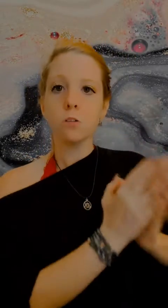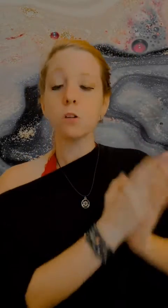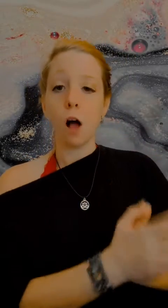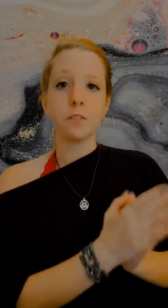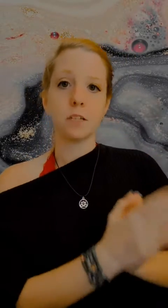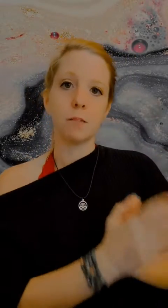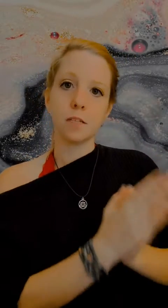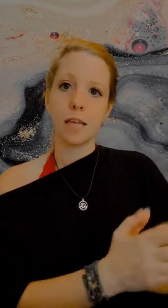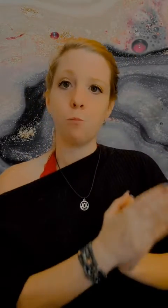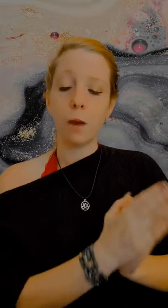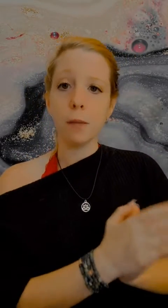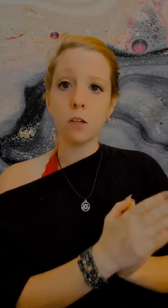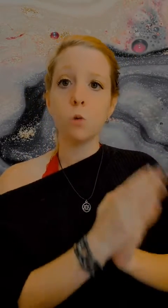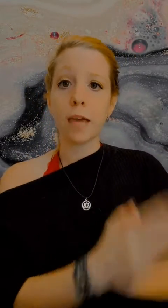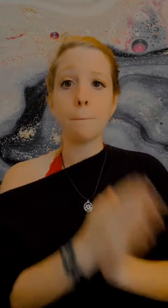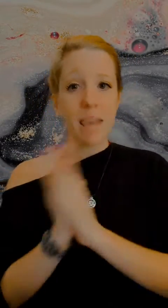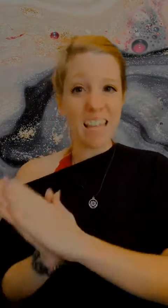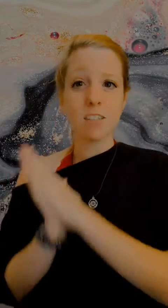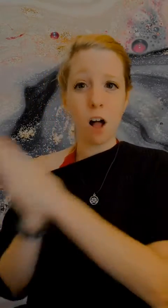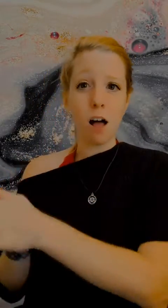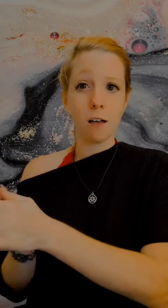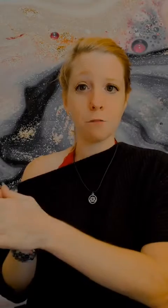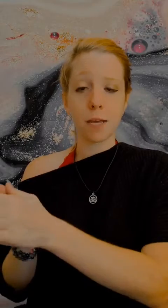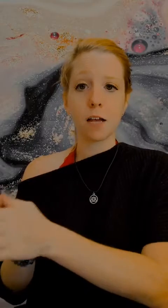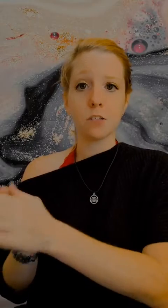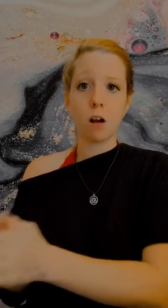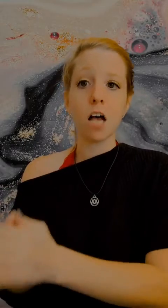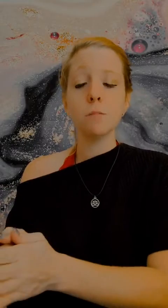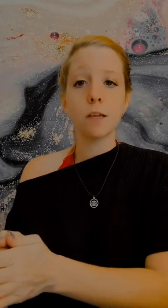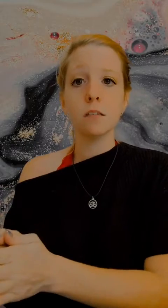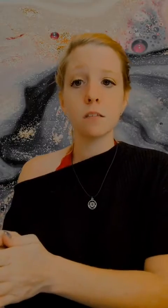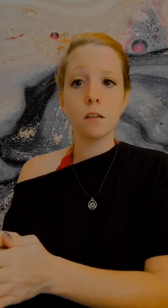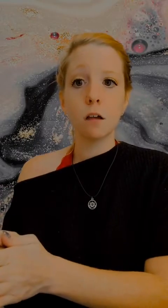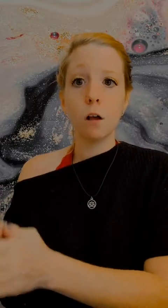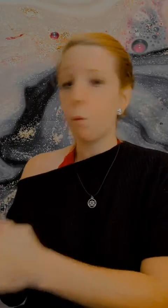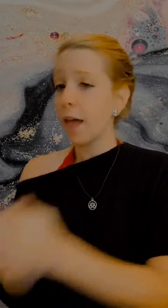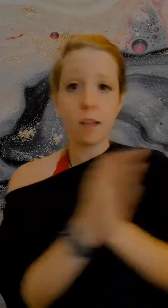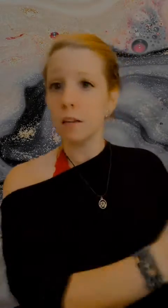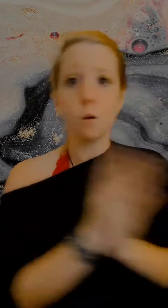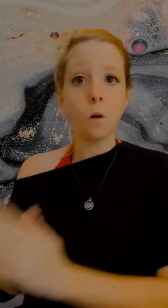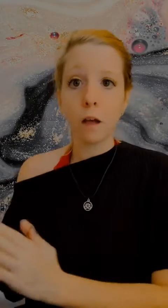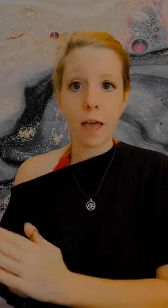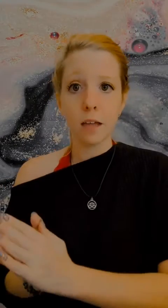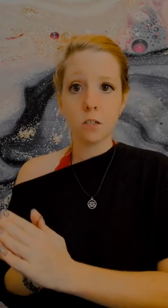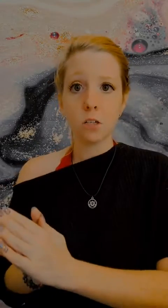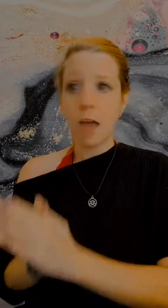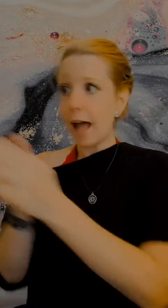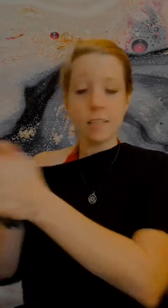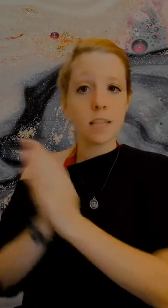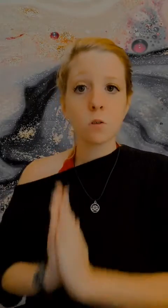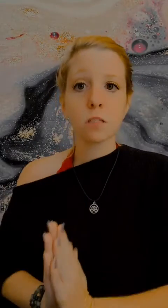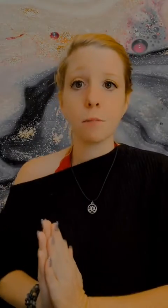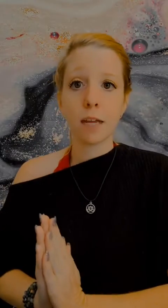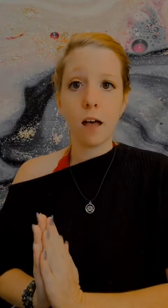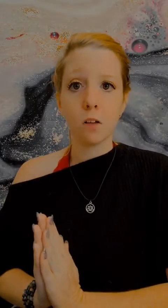are oftentimes the same women who get pissed off because their husbands went and had sex with somebody